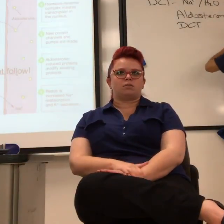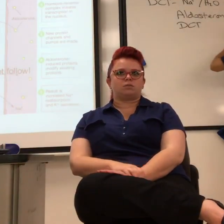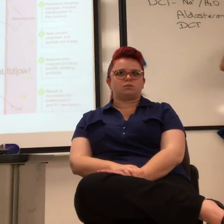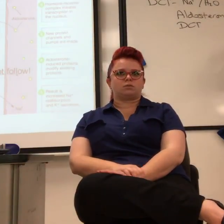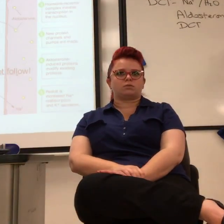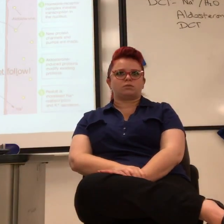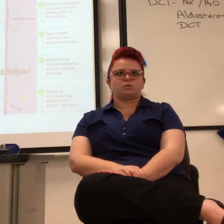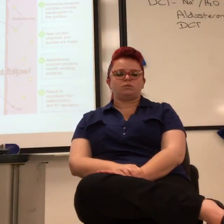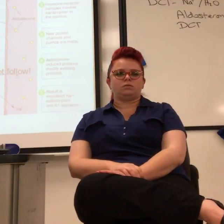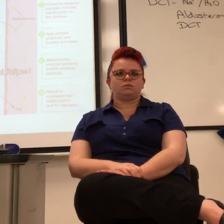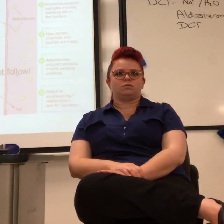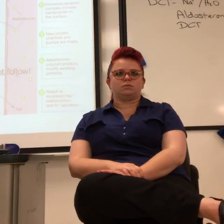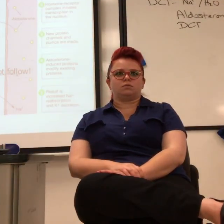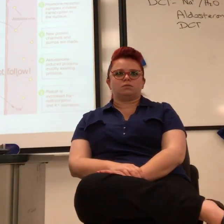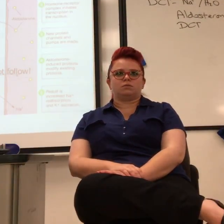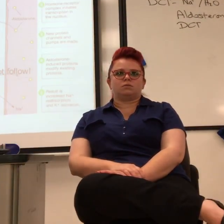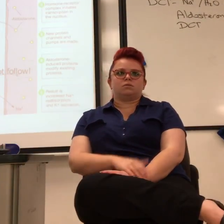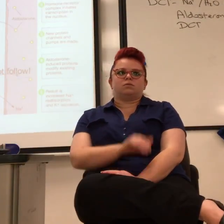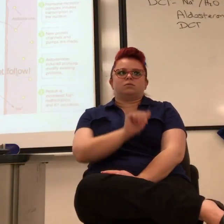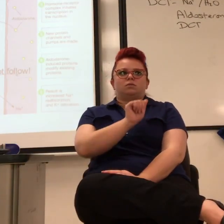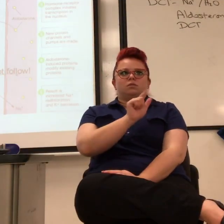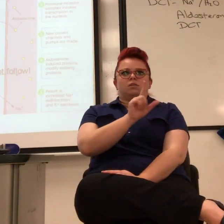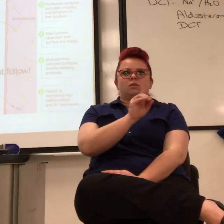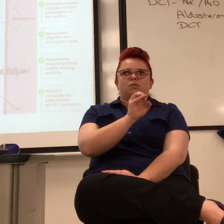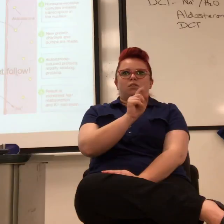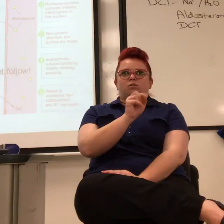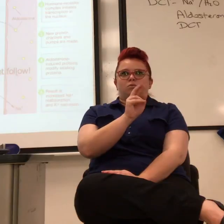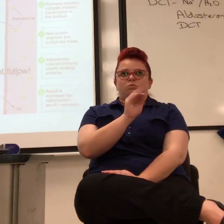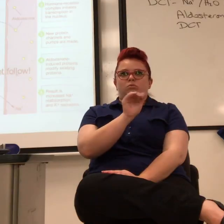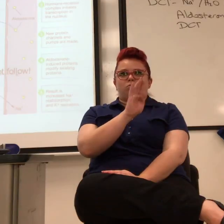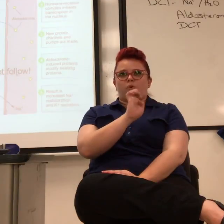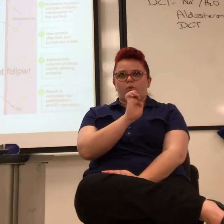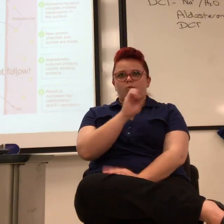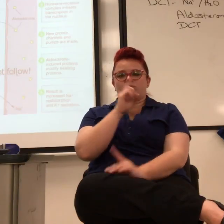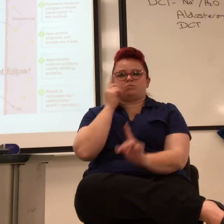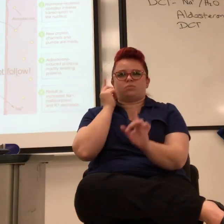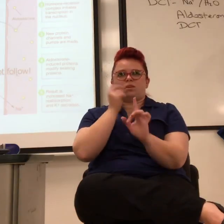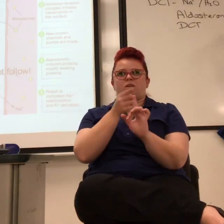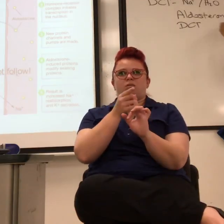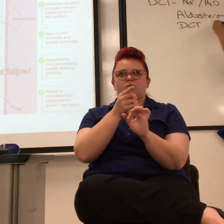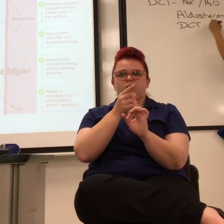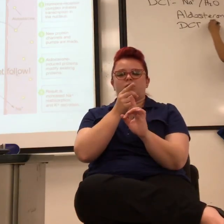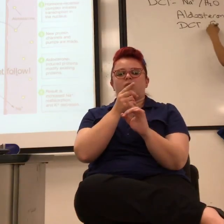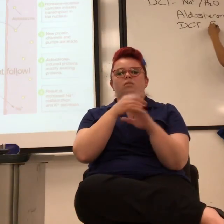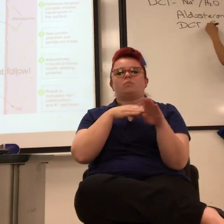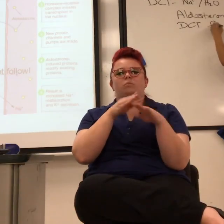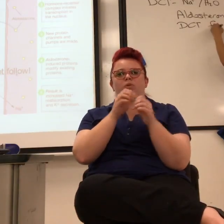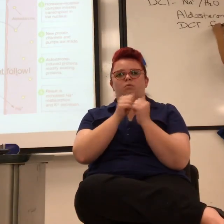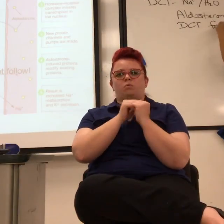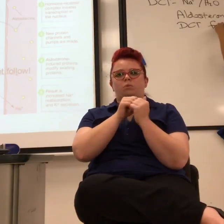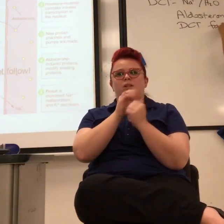Lumen. Aldosterone acts on the DCT and facilitates sodium reabsorption.